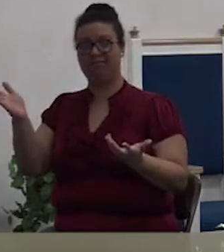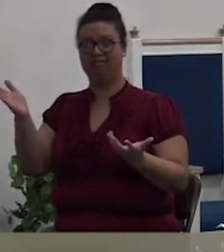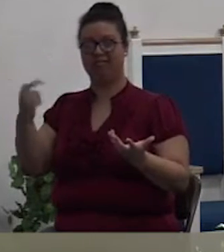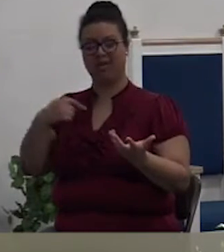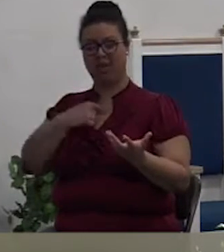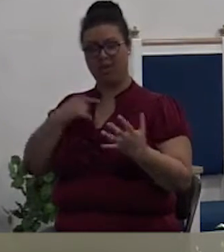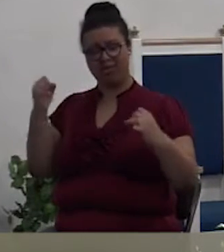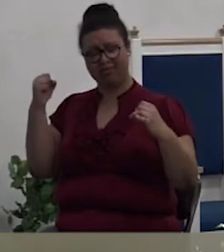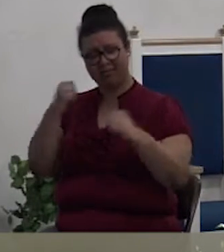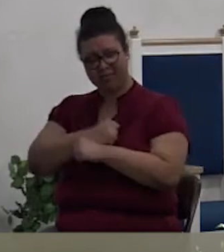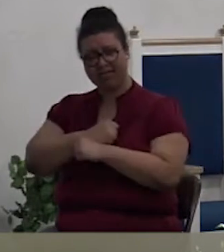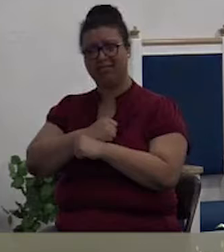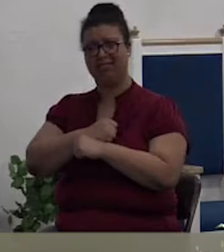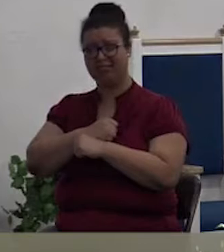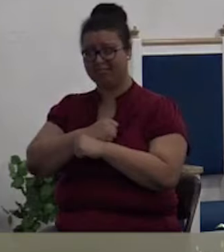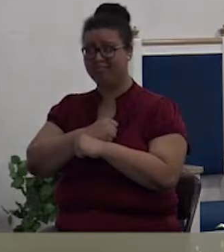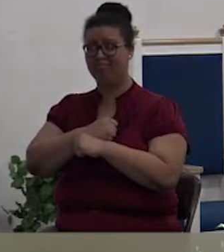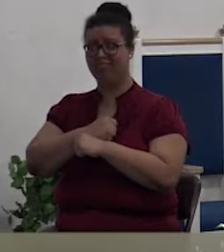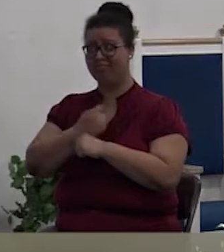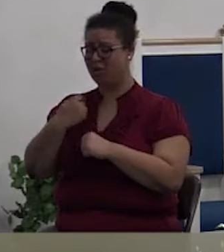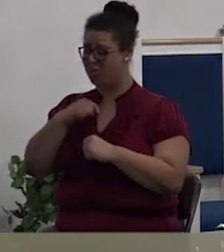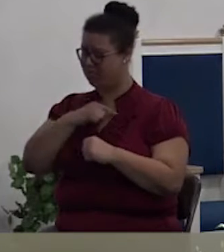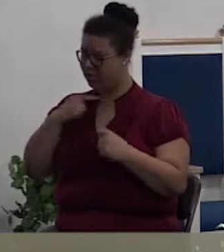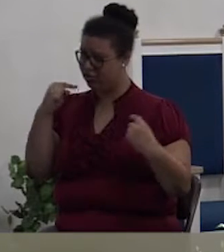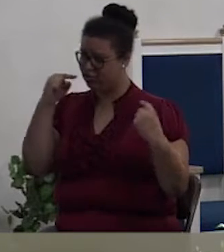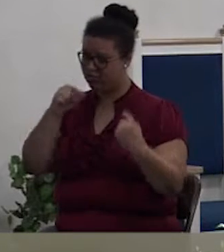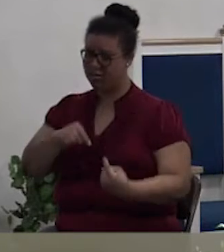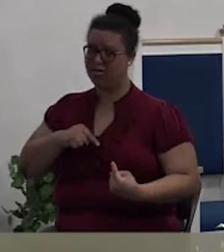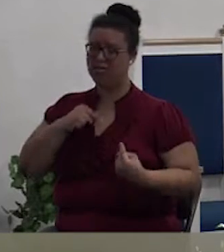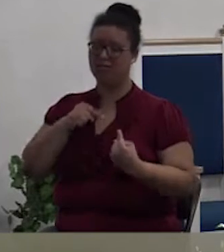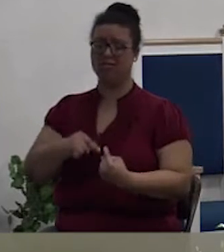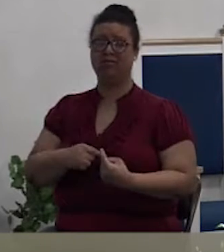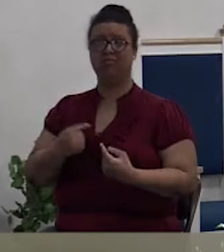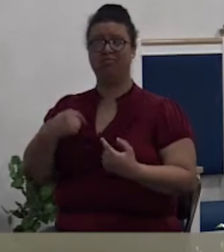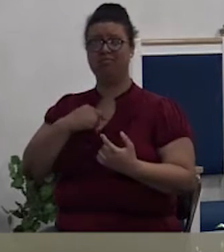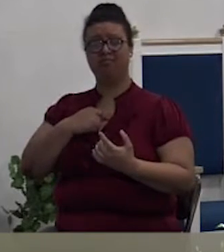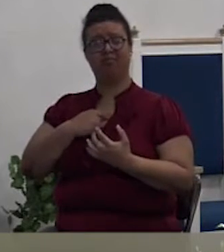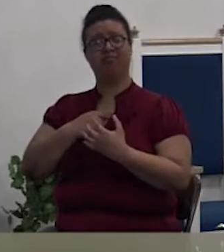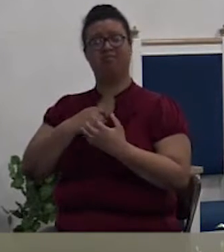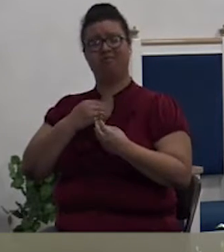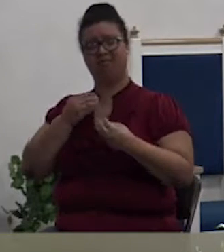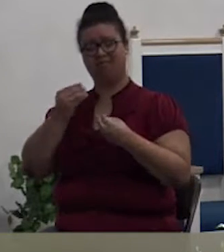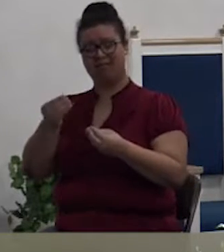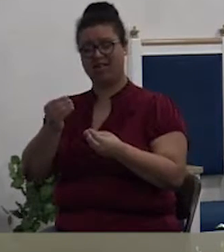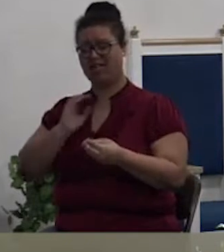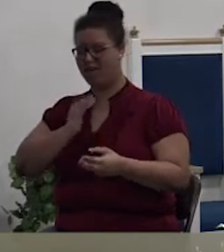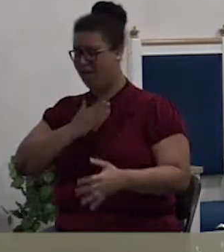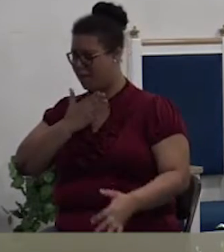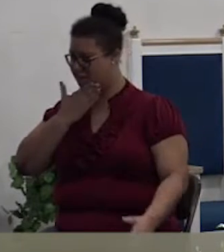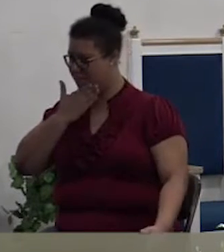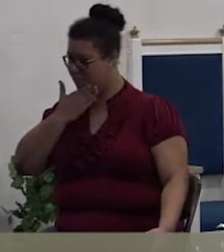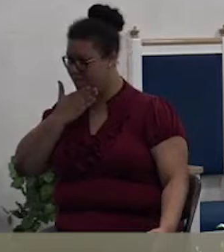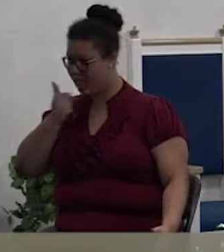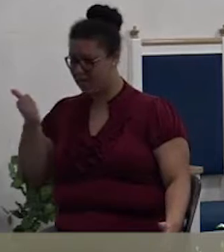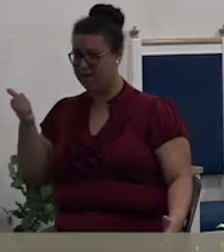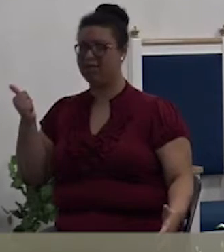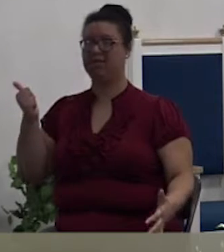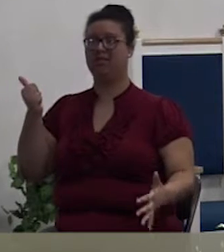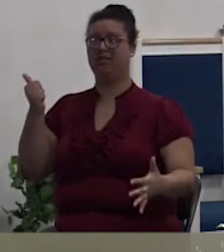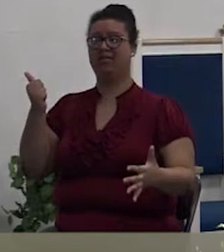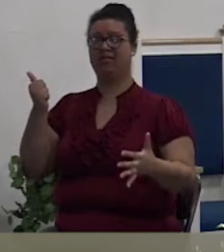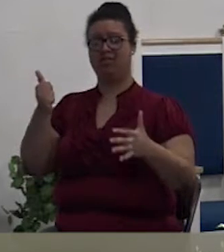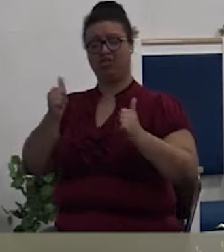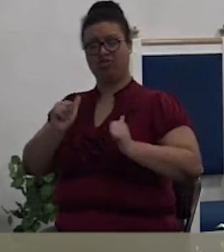We fight. We struggle. We give our best to